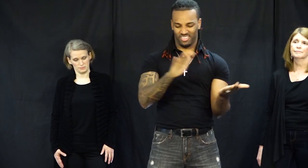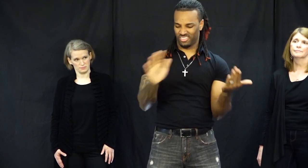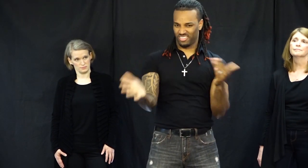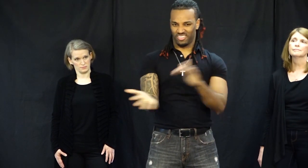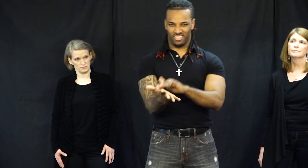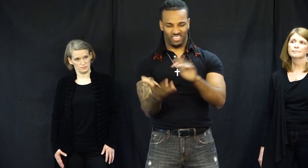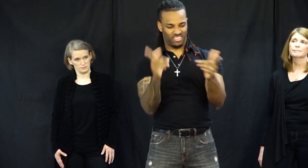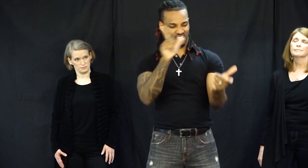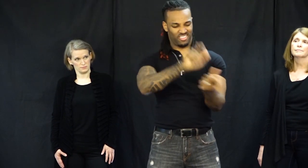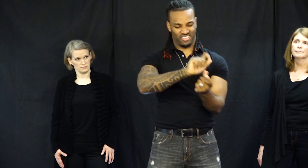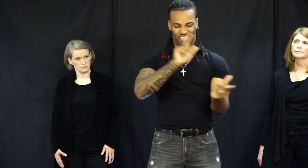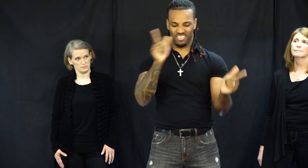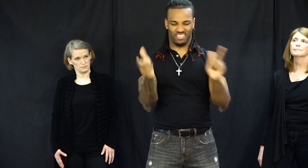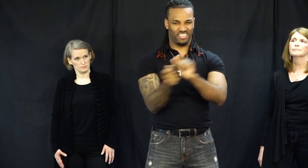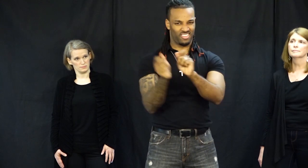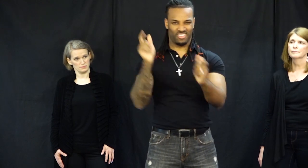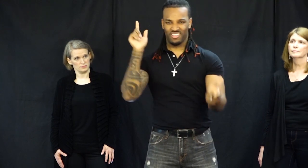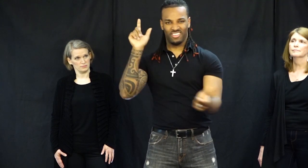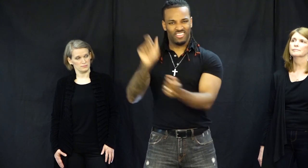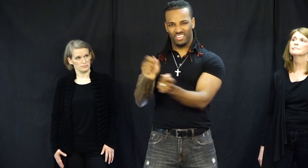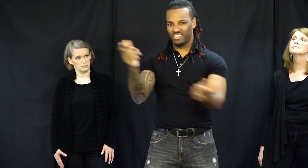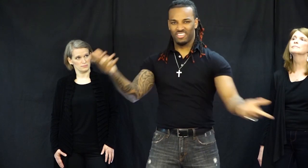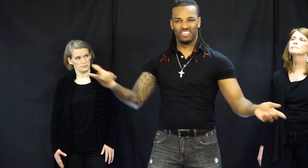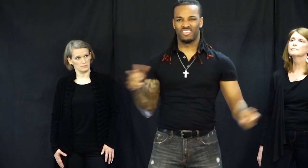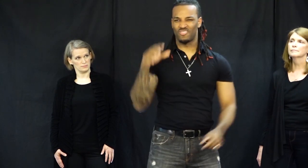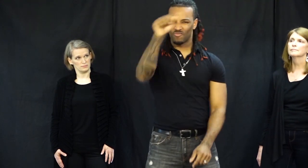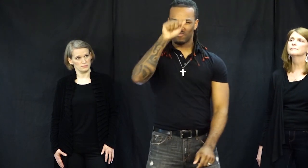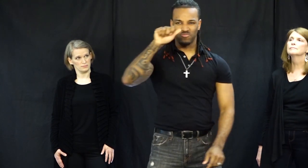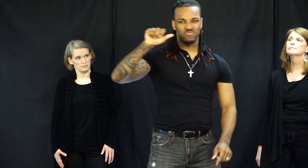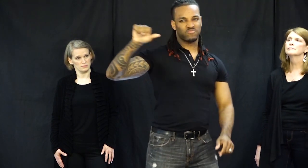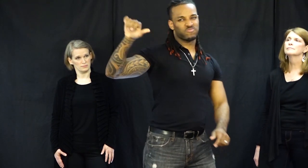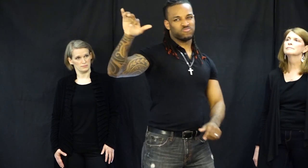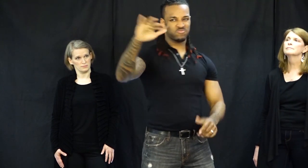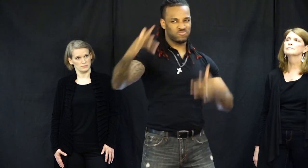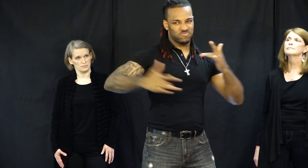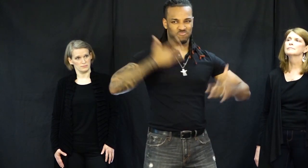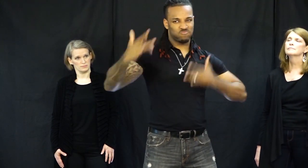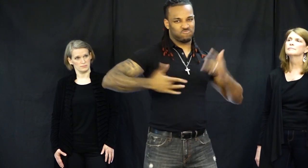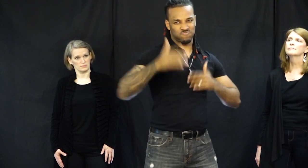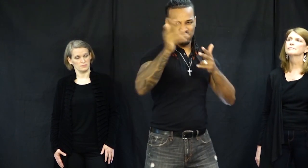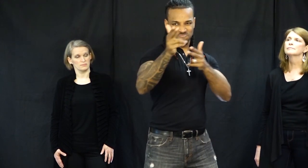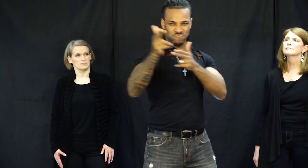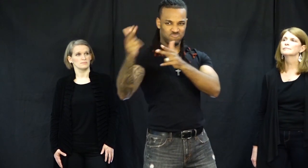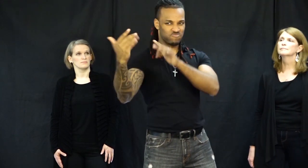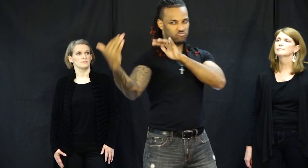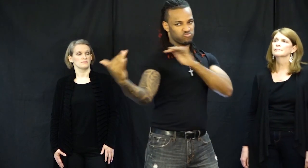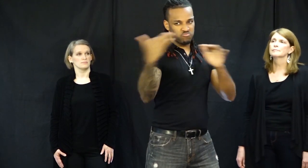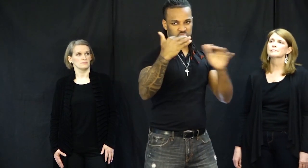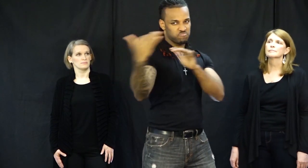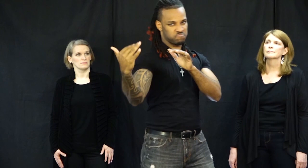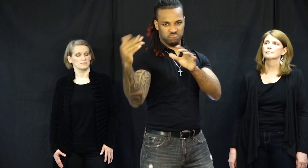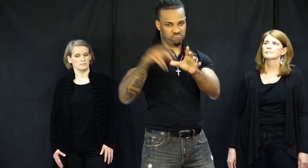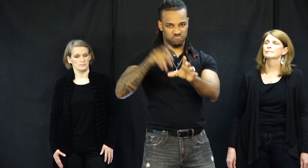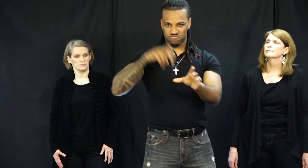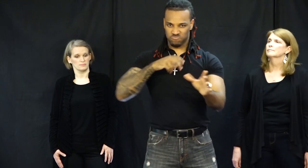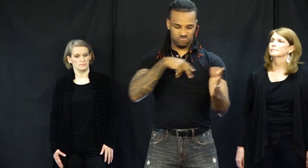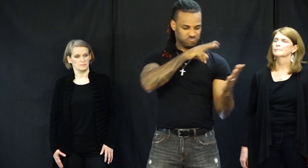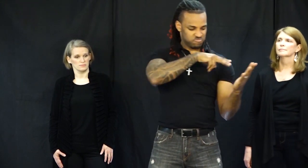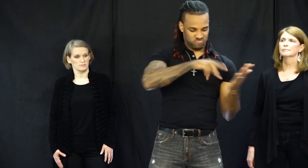endless cycle of vengeance and death with no defendants? I know the action in the street is exciting, but Jesus, between all the bleeding and fighting I've been reading